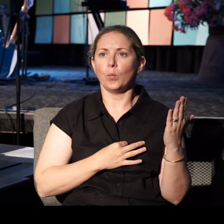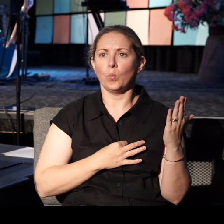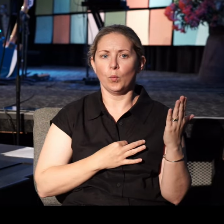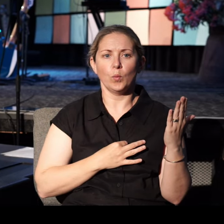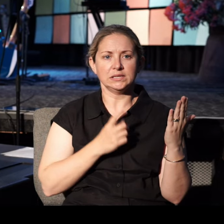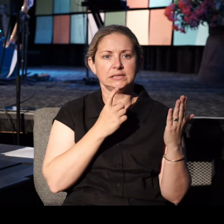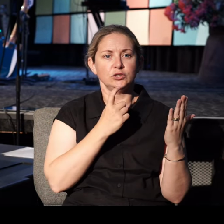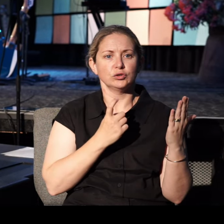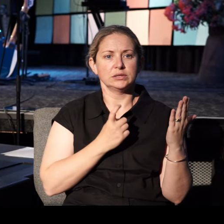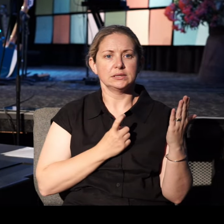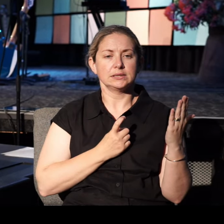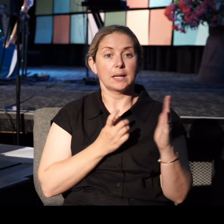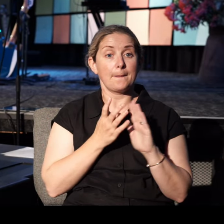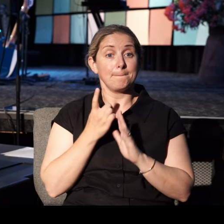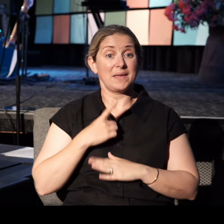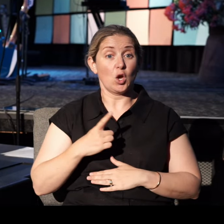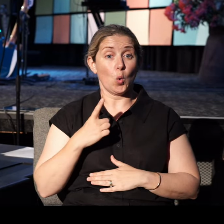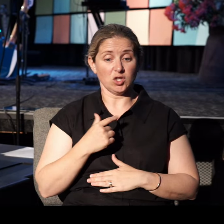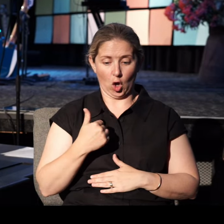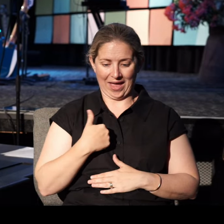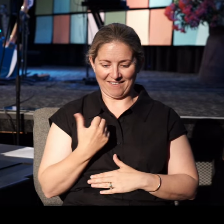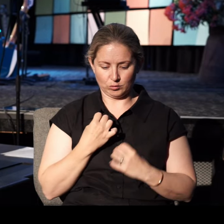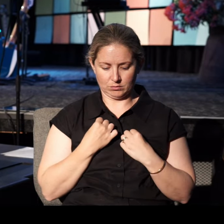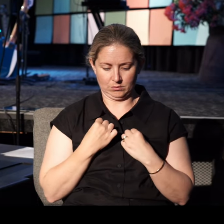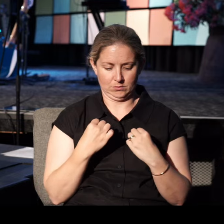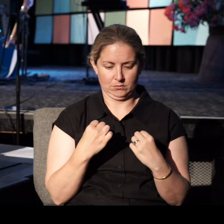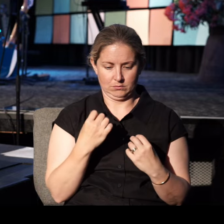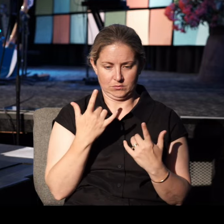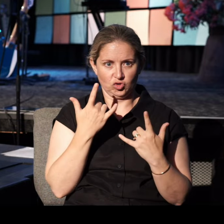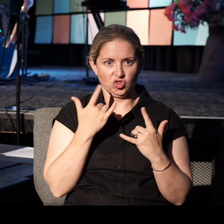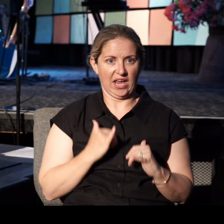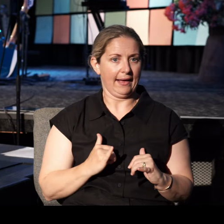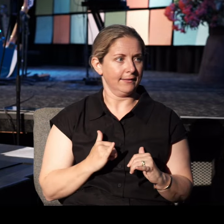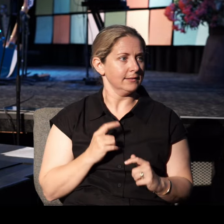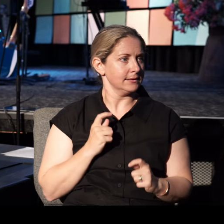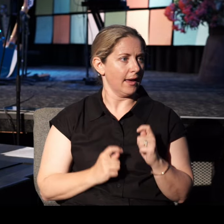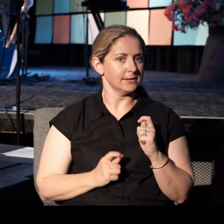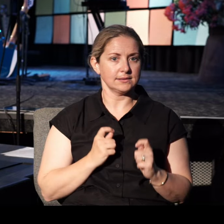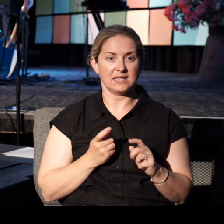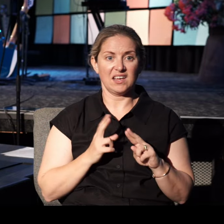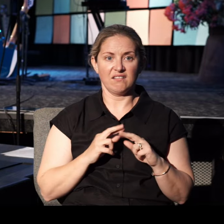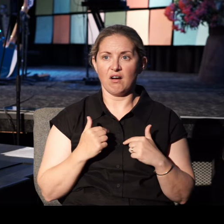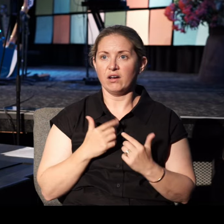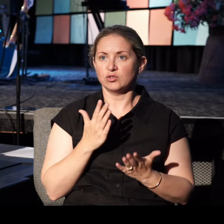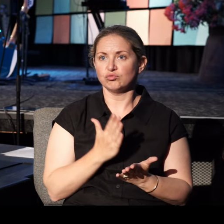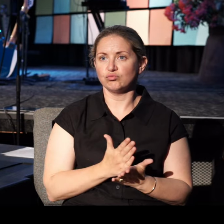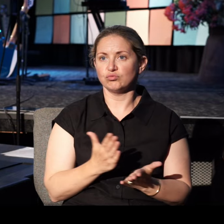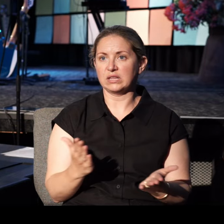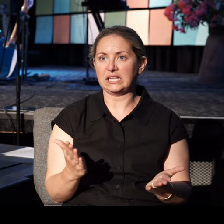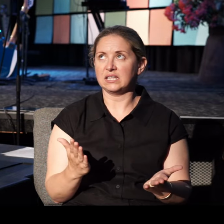truth because it now becomes a test for whether you are truly